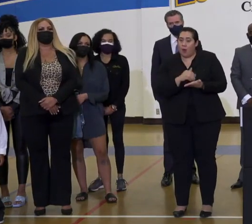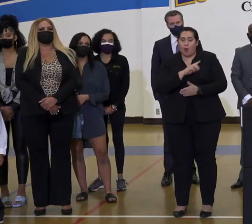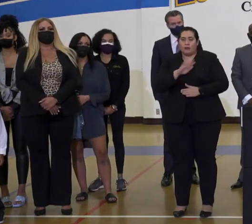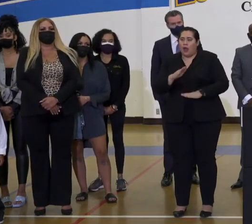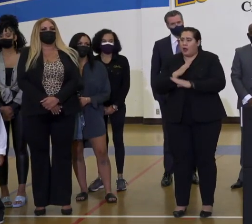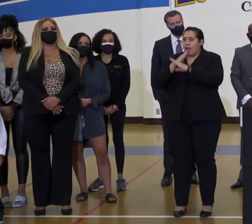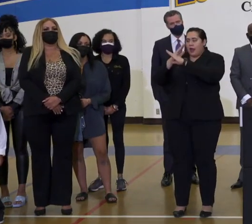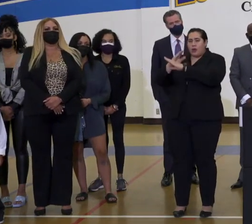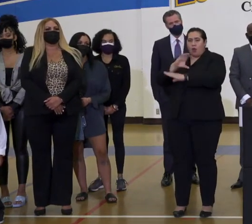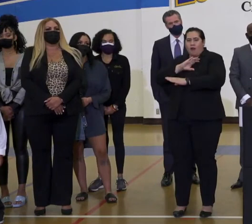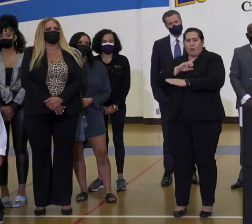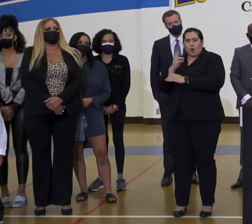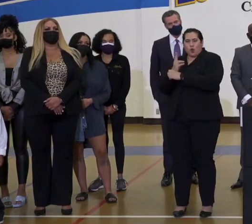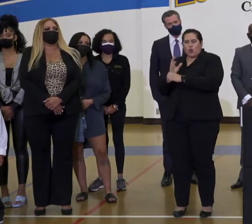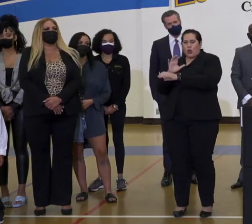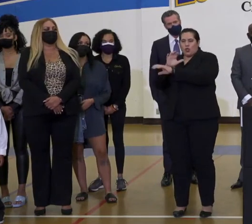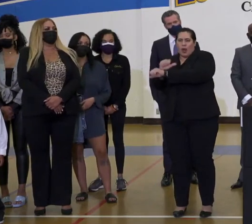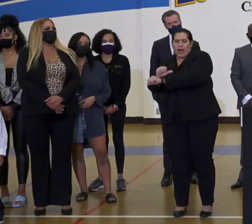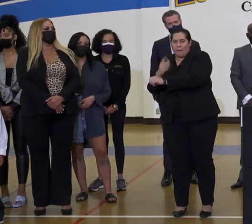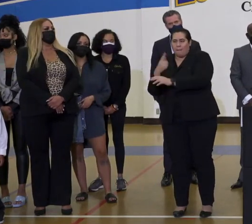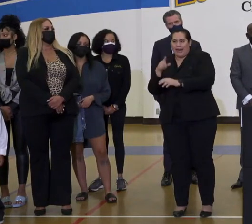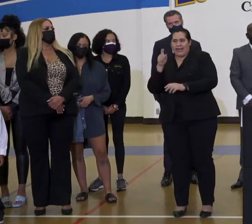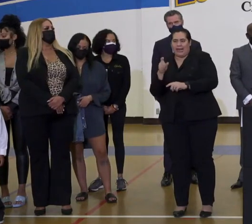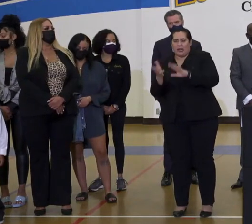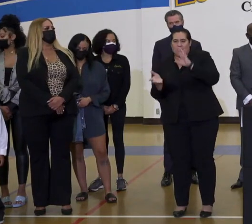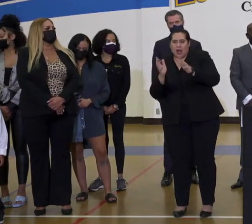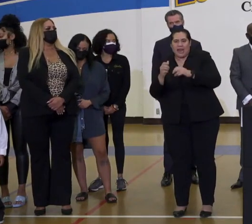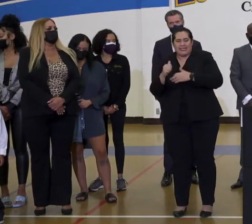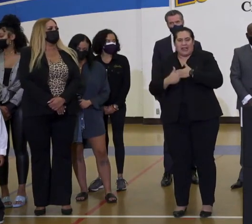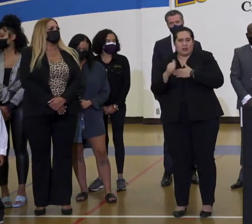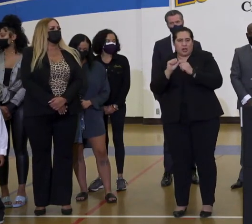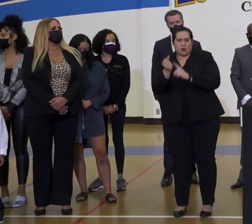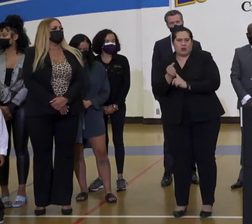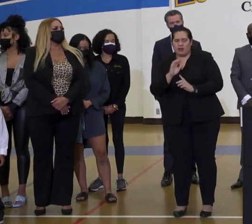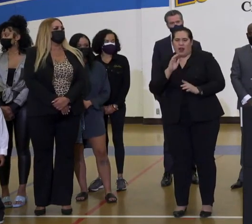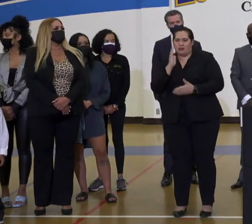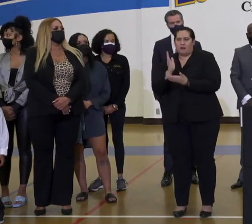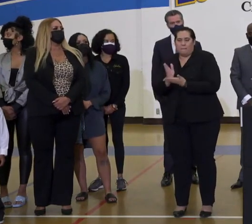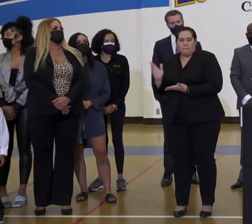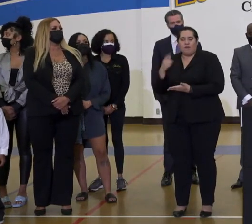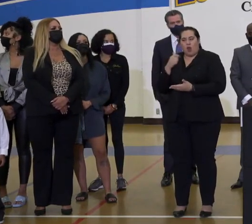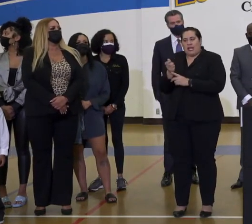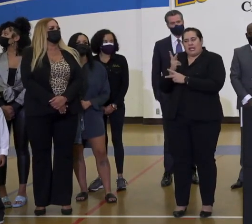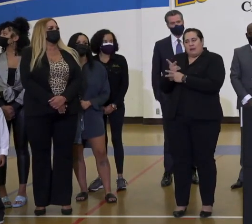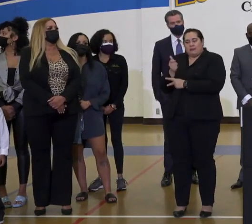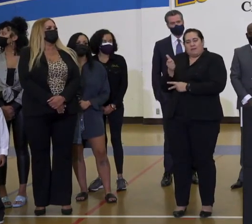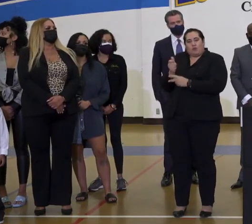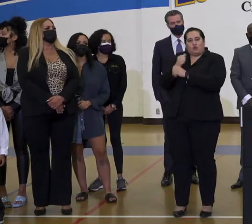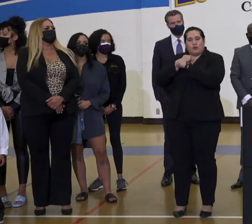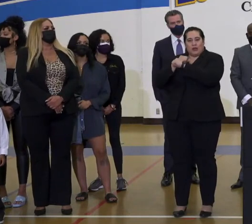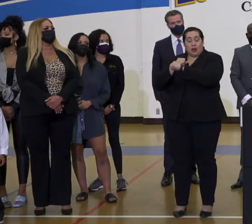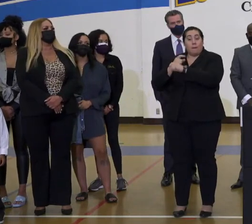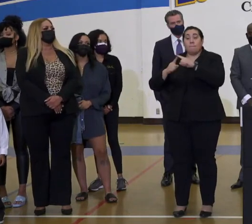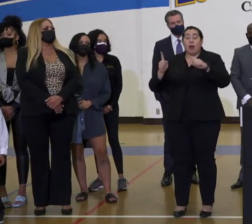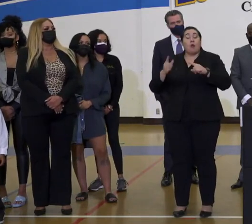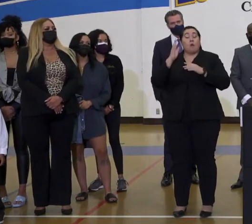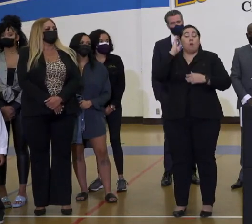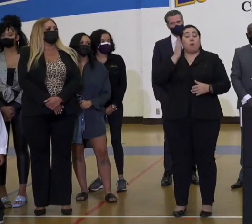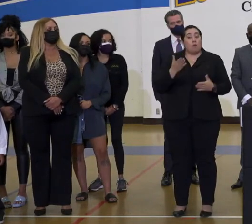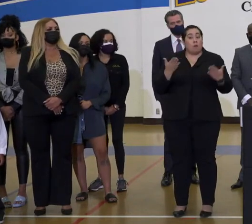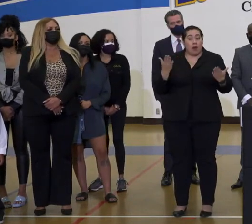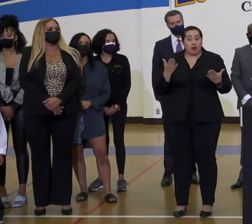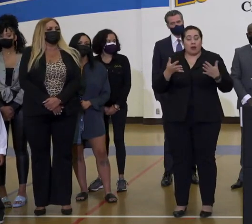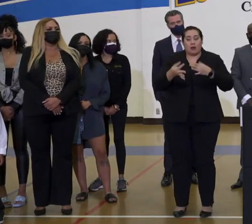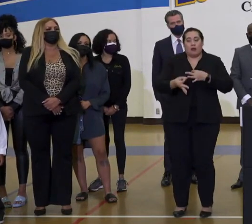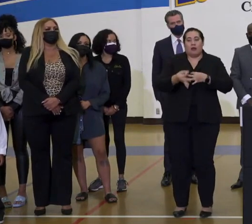from utilizing restraints they might need to use in dangerous situations and keep themselves protected, but it will